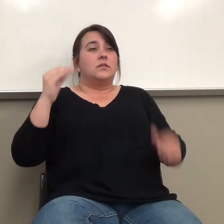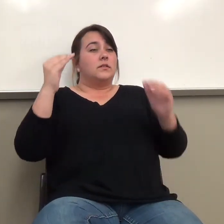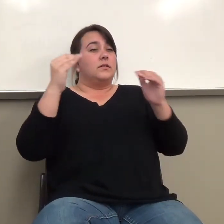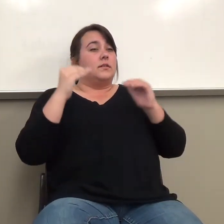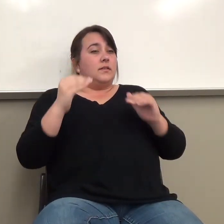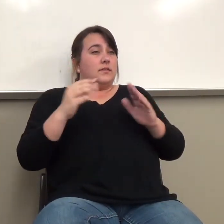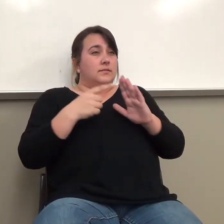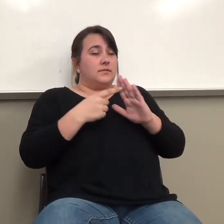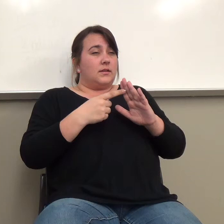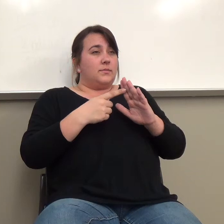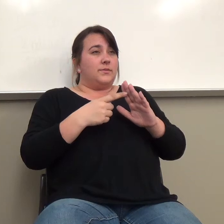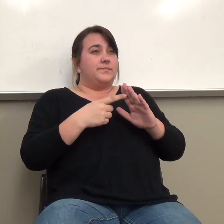did with this